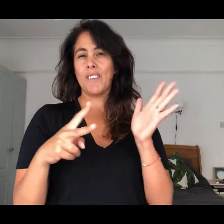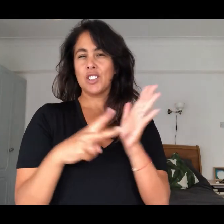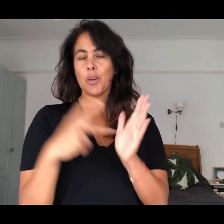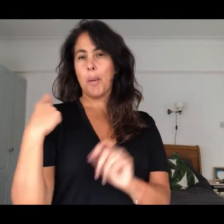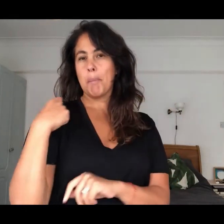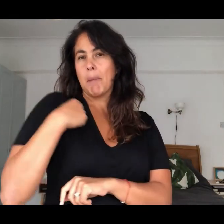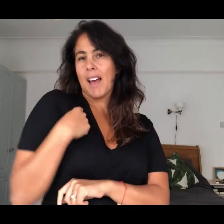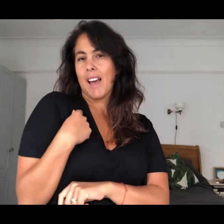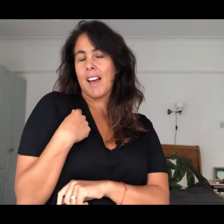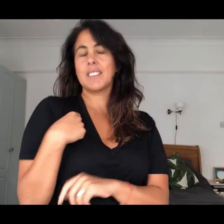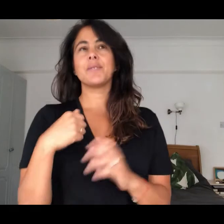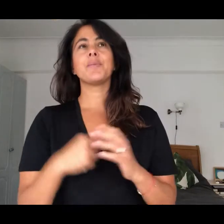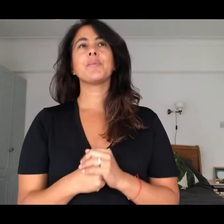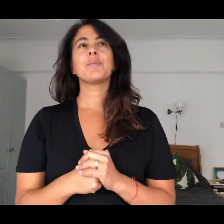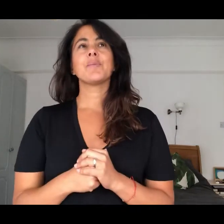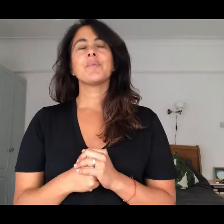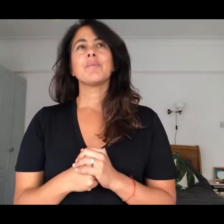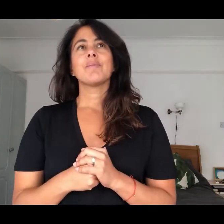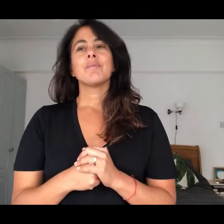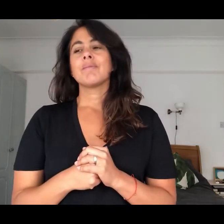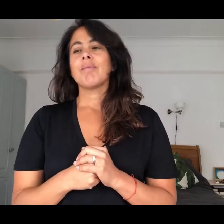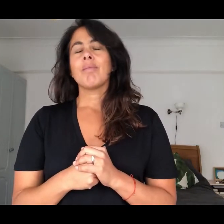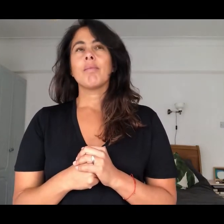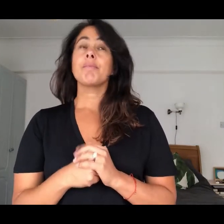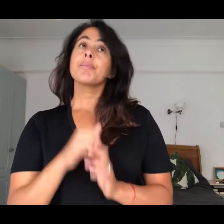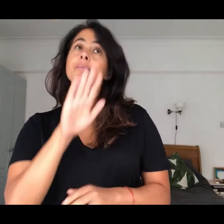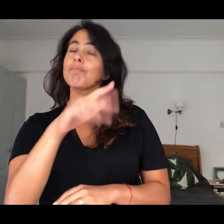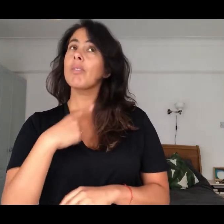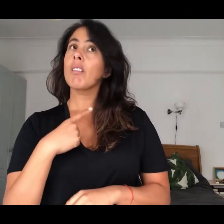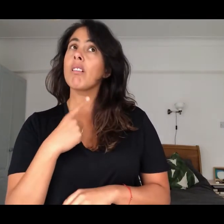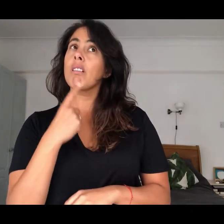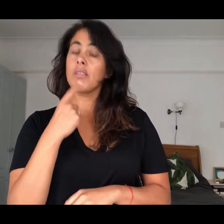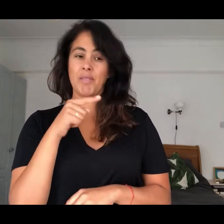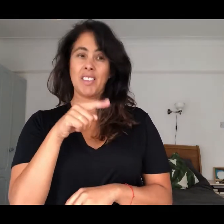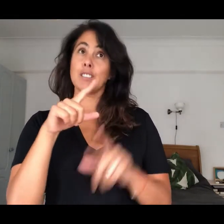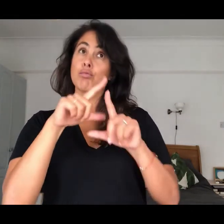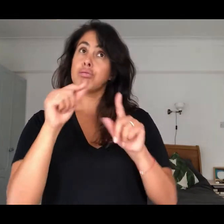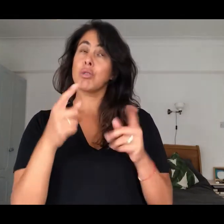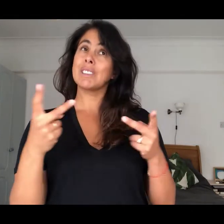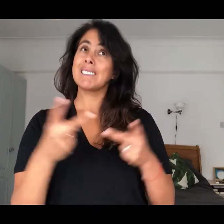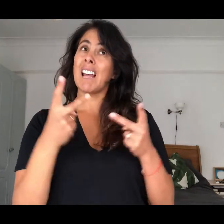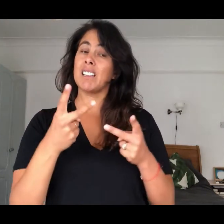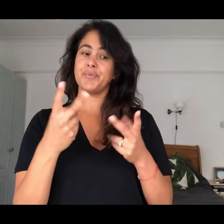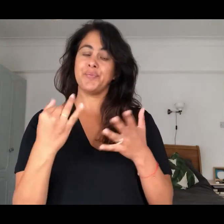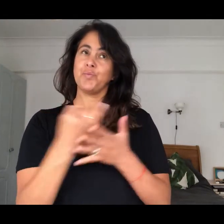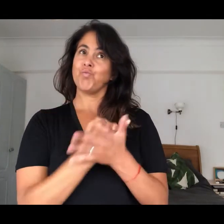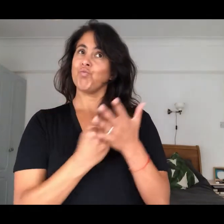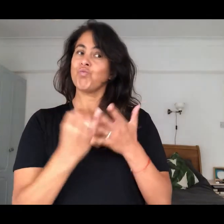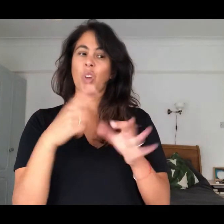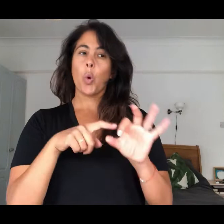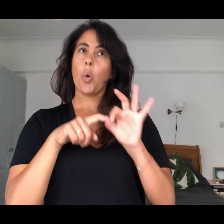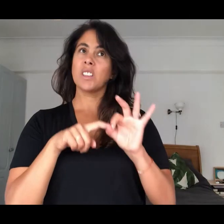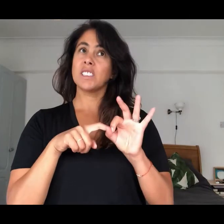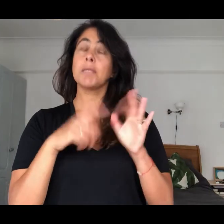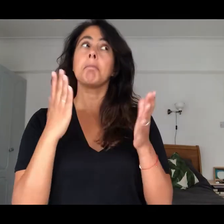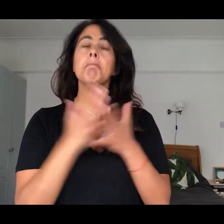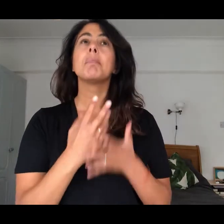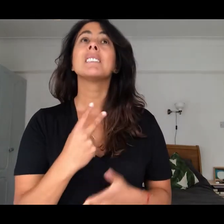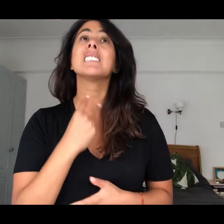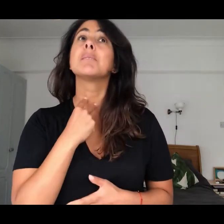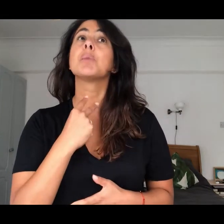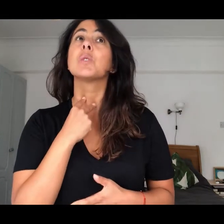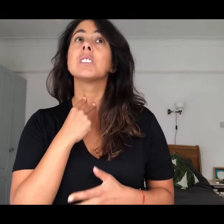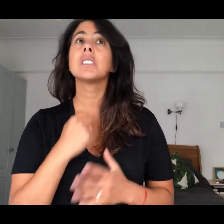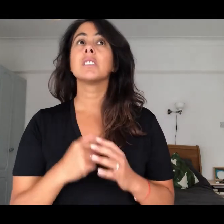Tightly gripping onto my Louis Vuitton just in case. I can't believe the poor quality of this prawn salad.